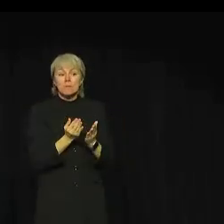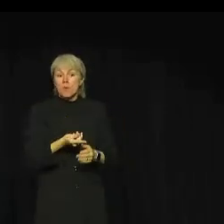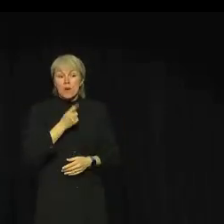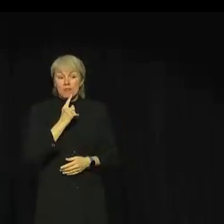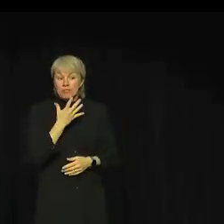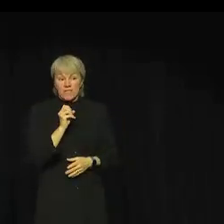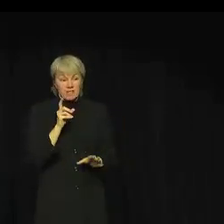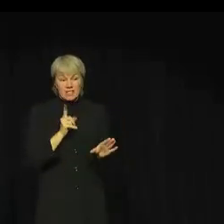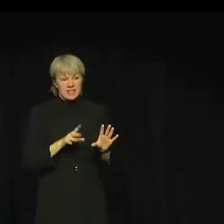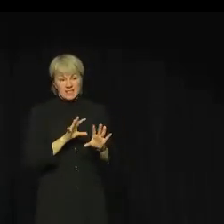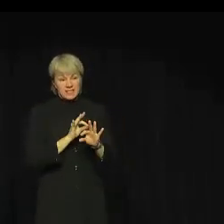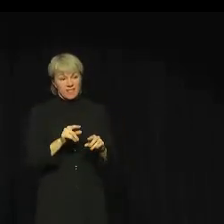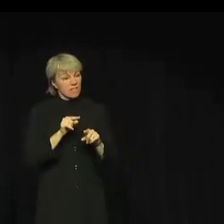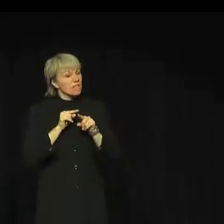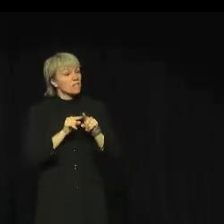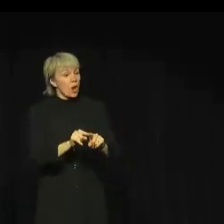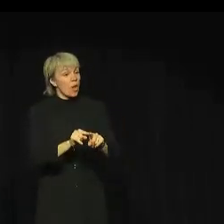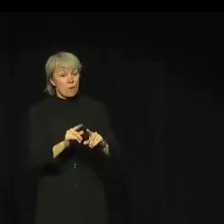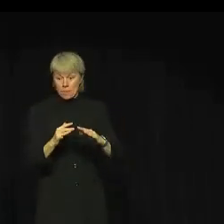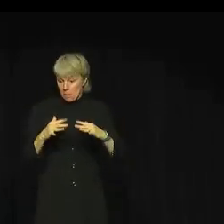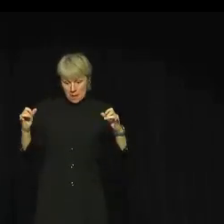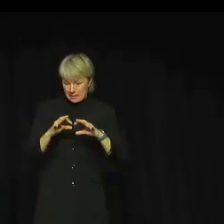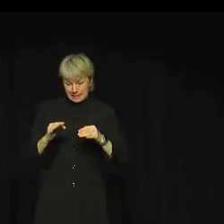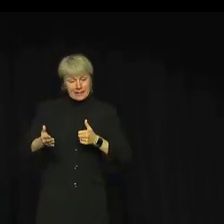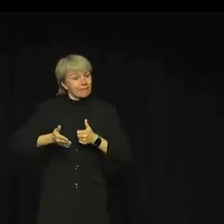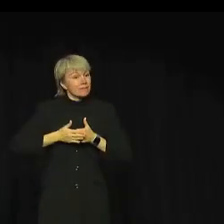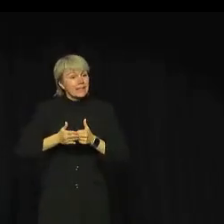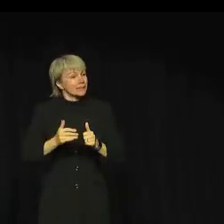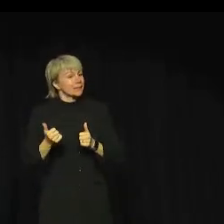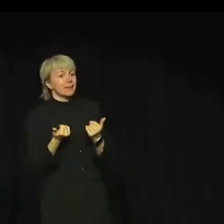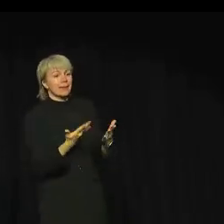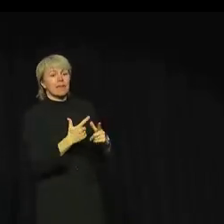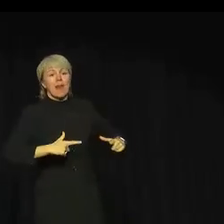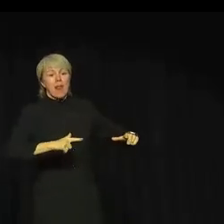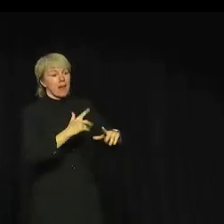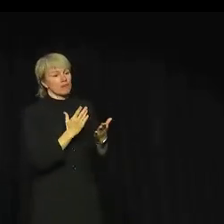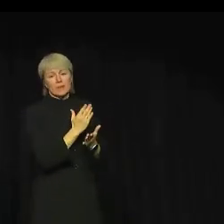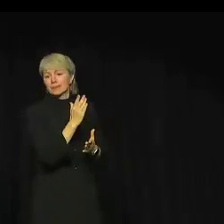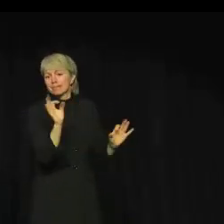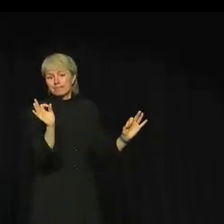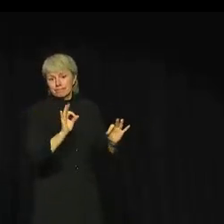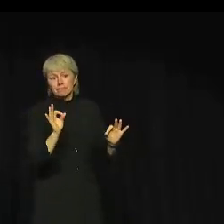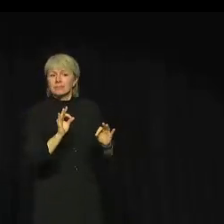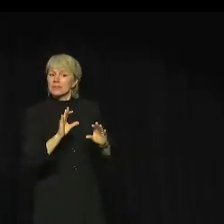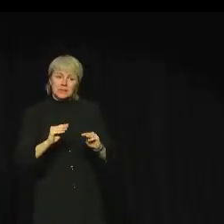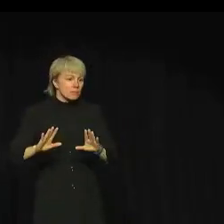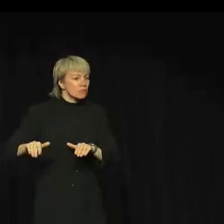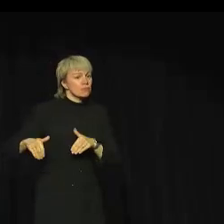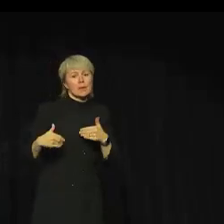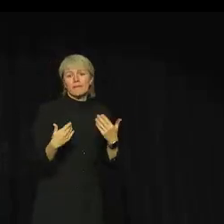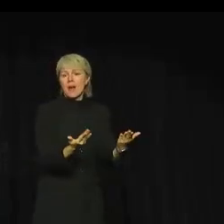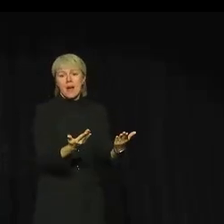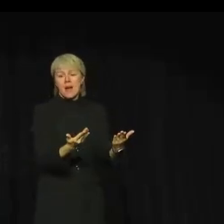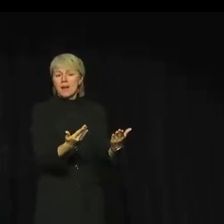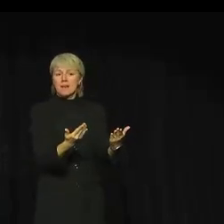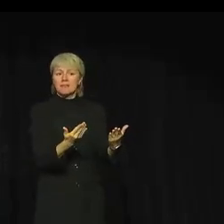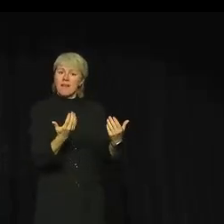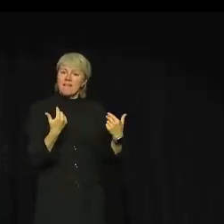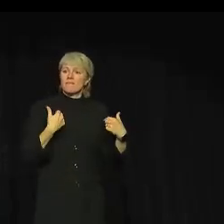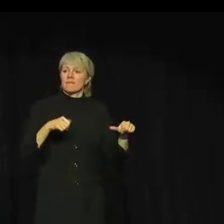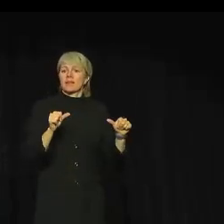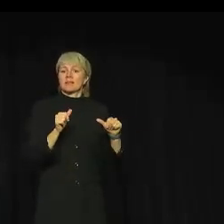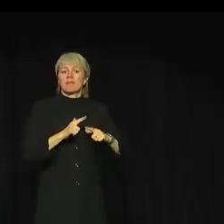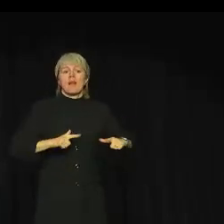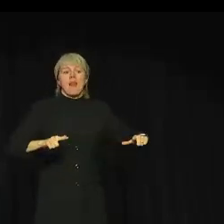that. Our parliaments had not done it. Our parliaments did not provide effective